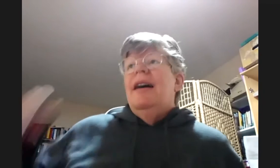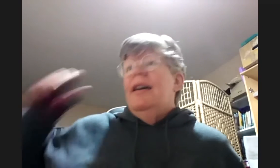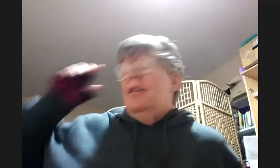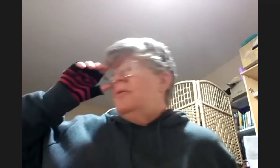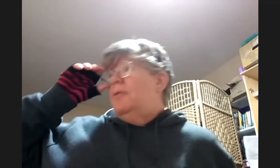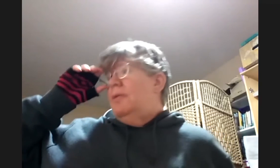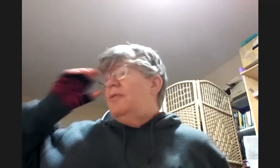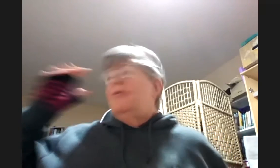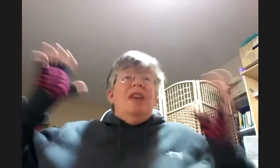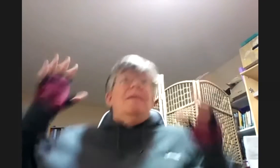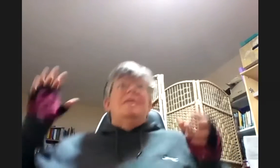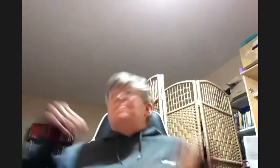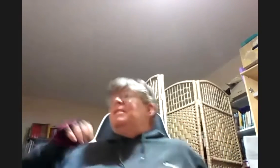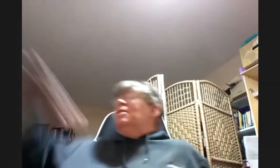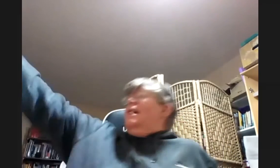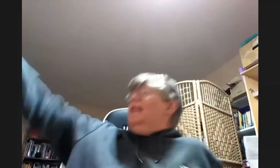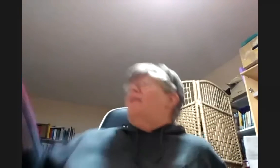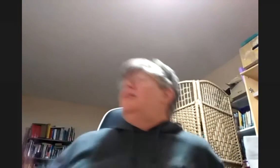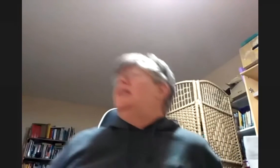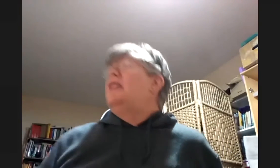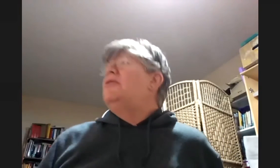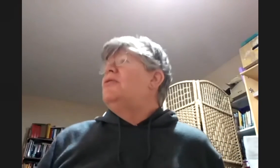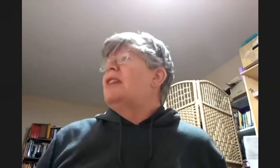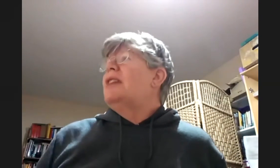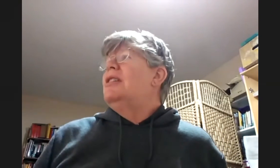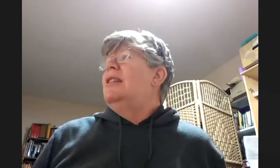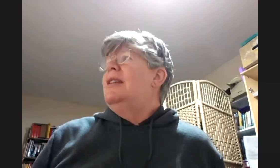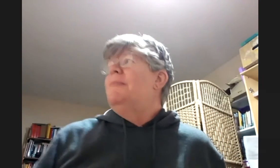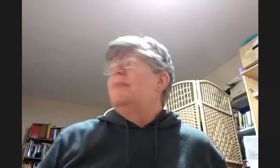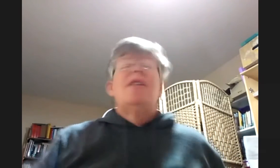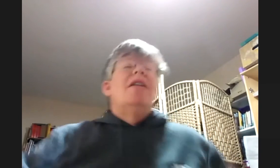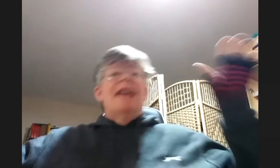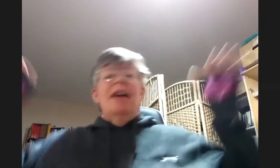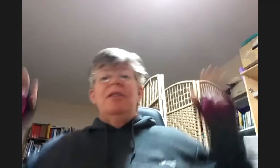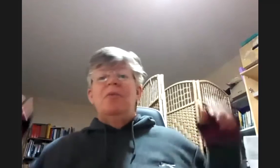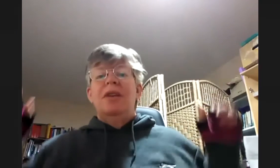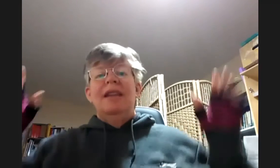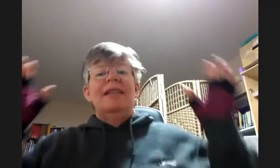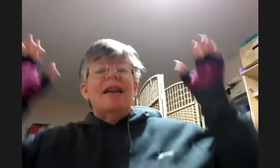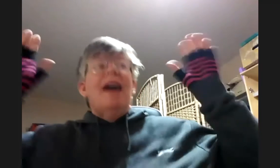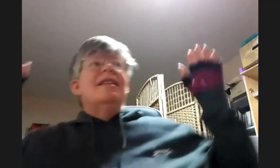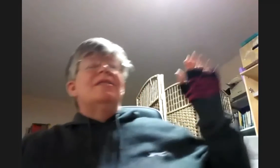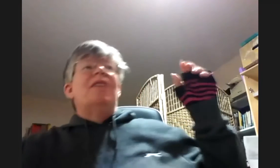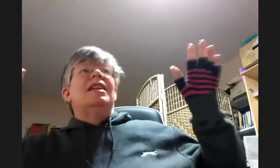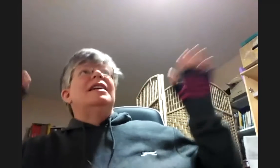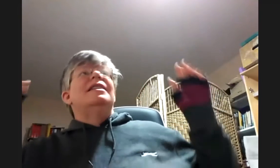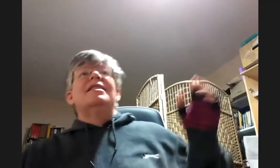who jumped up and ran off in another direction and calling out the warning, the sky is falling, the sky